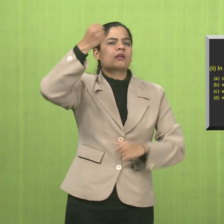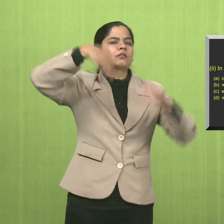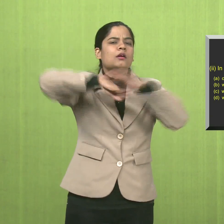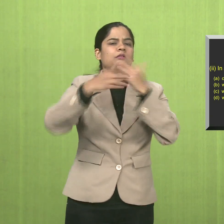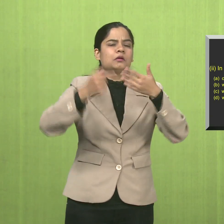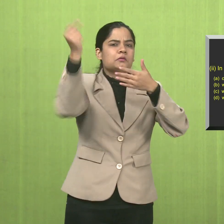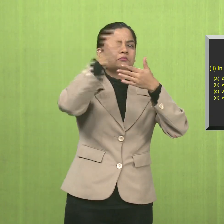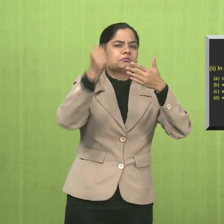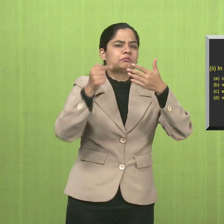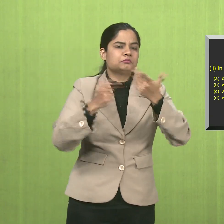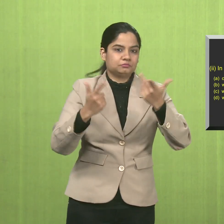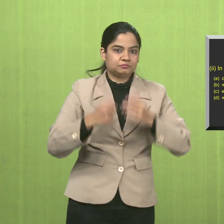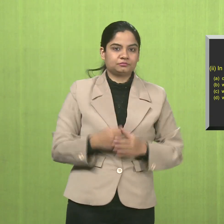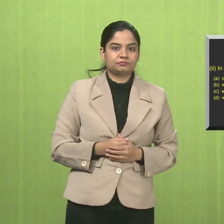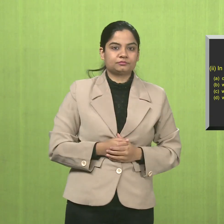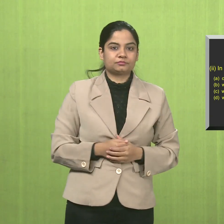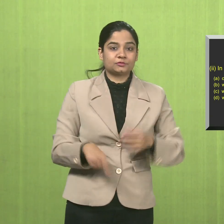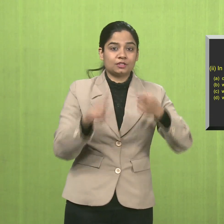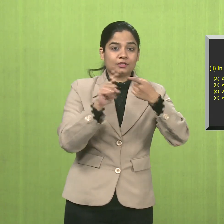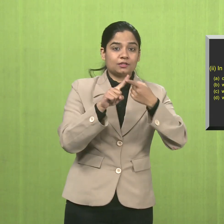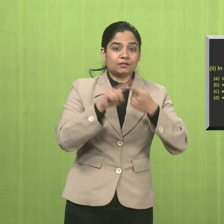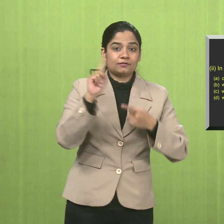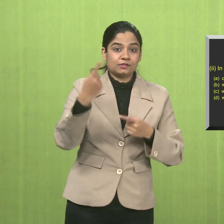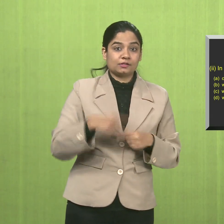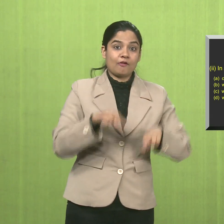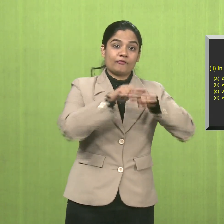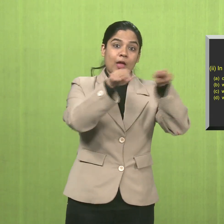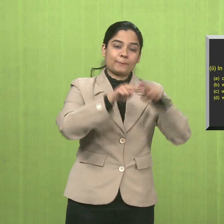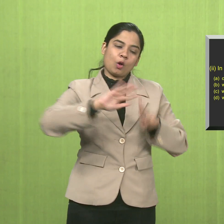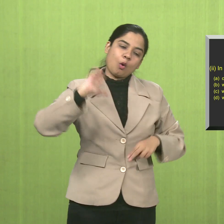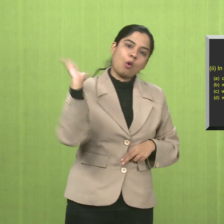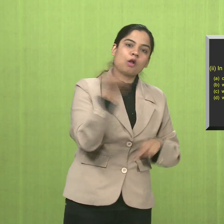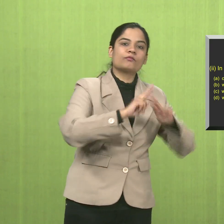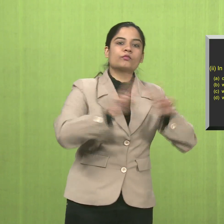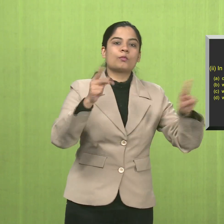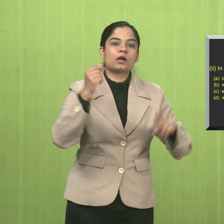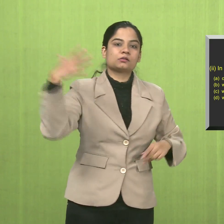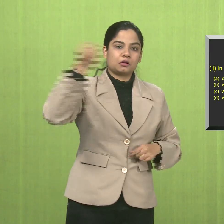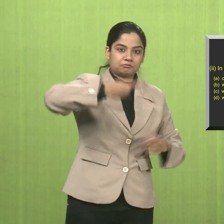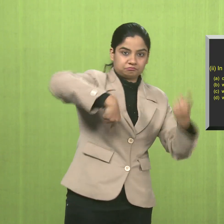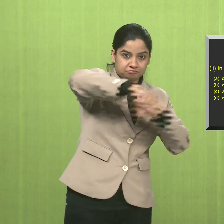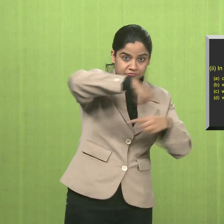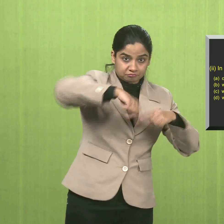joint family, the purse is, money is first, common for the whole family.